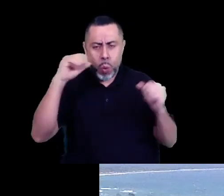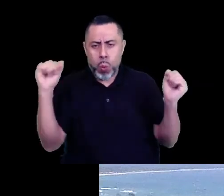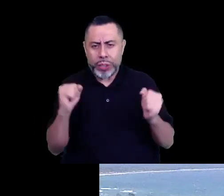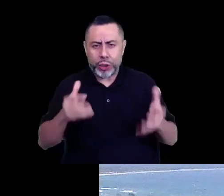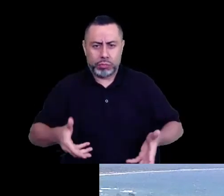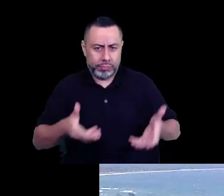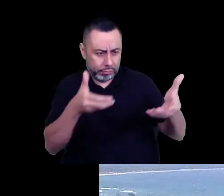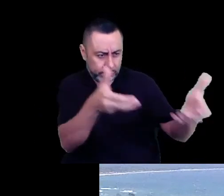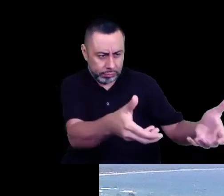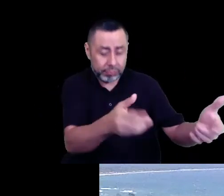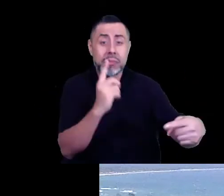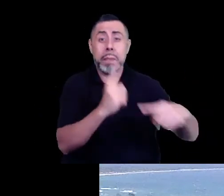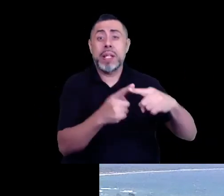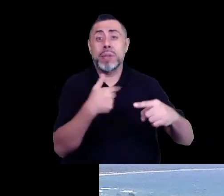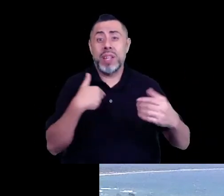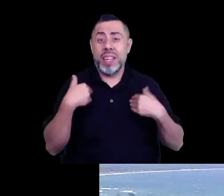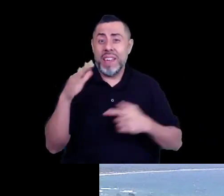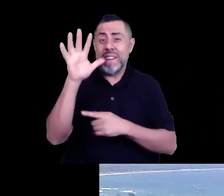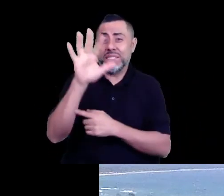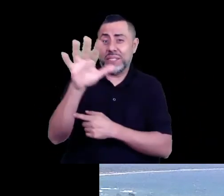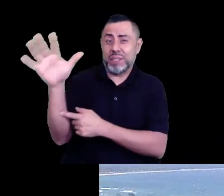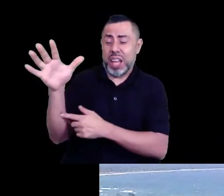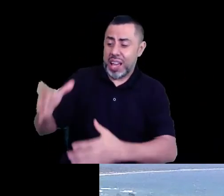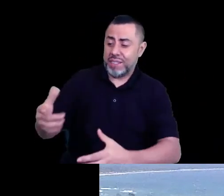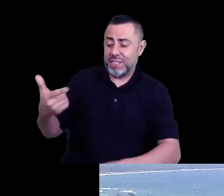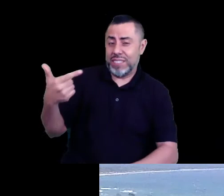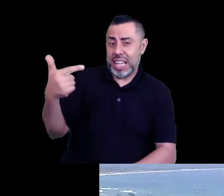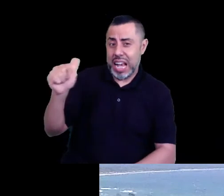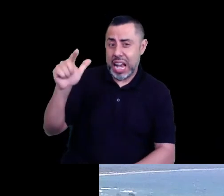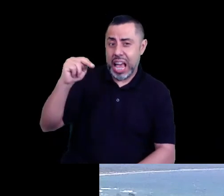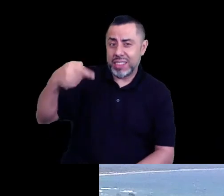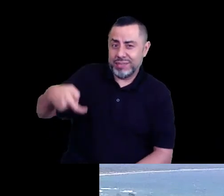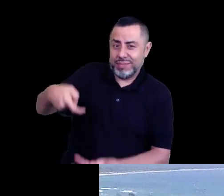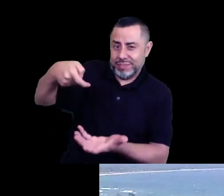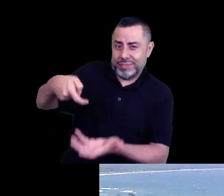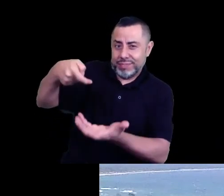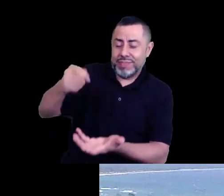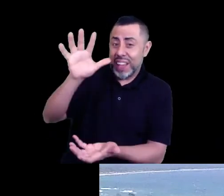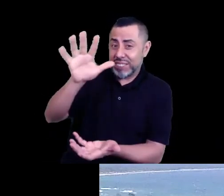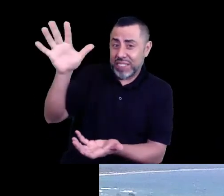barrels with spigots at the bottom so the water comes out, hand washing stations,